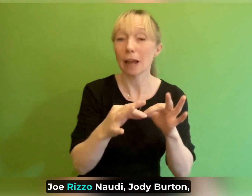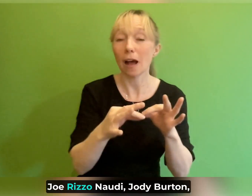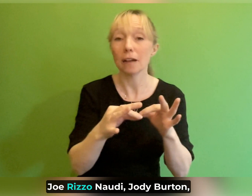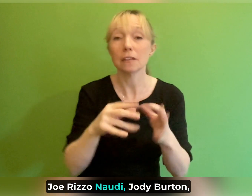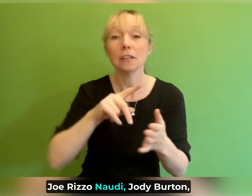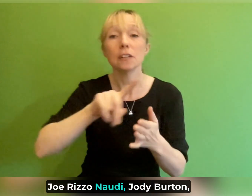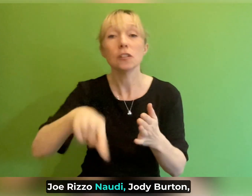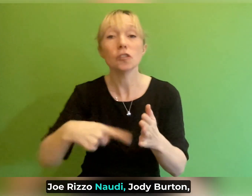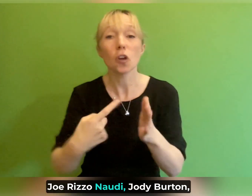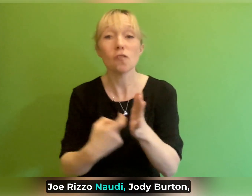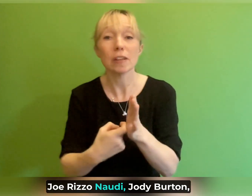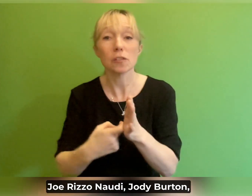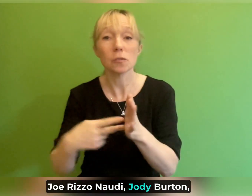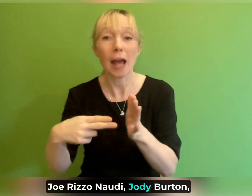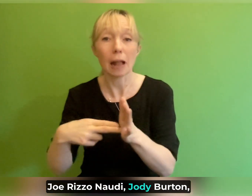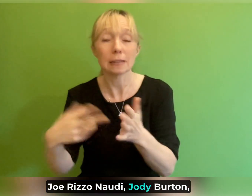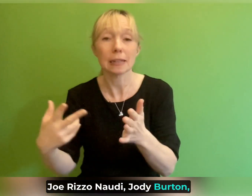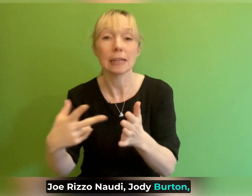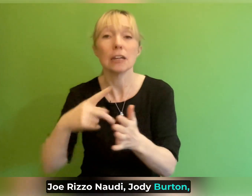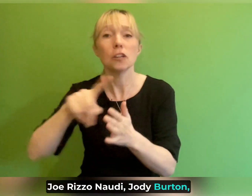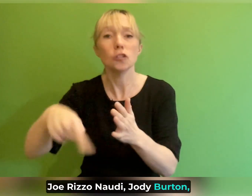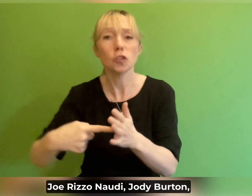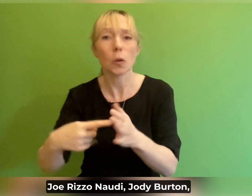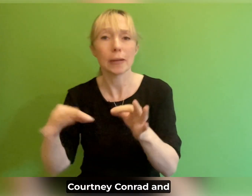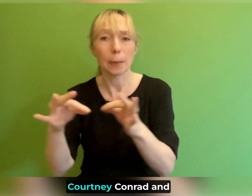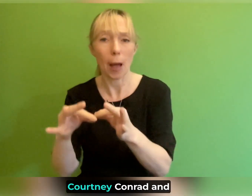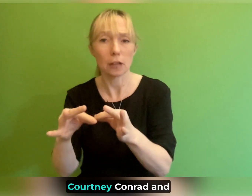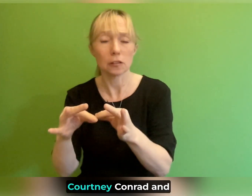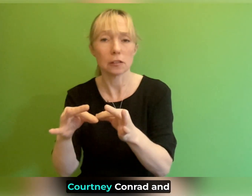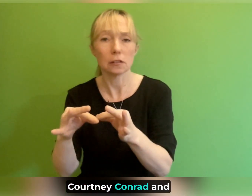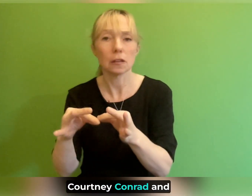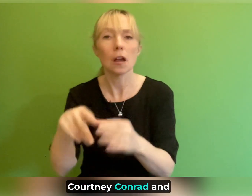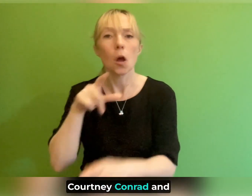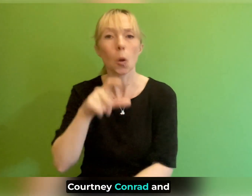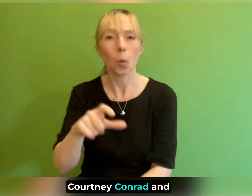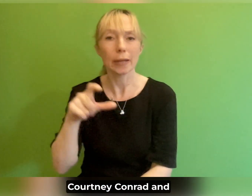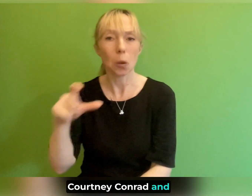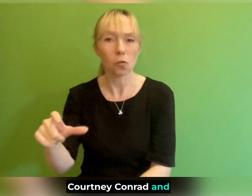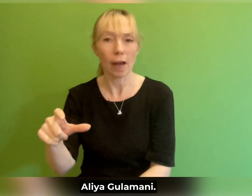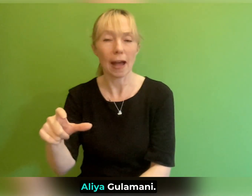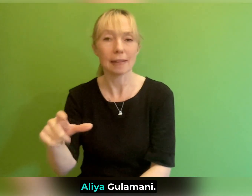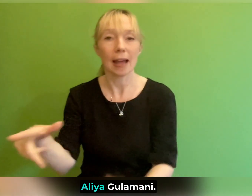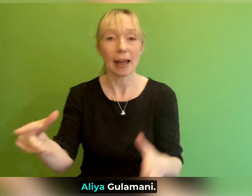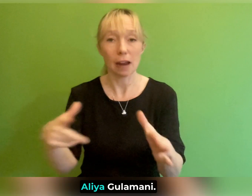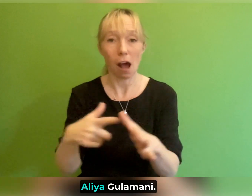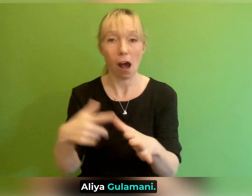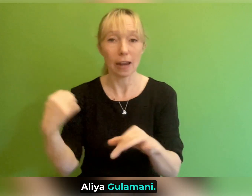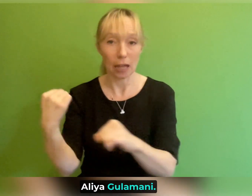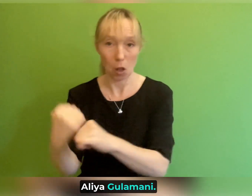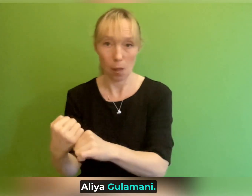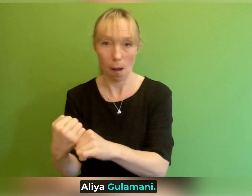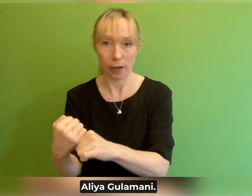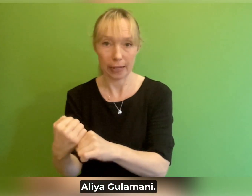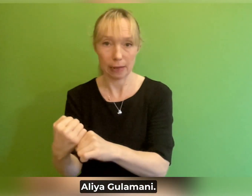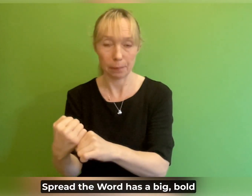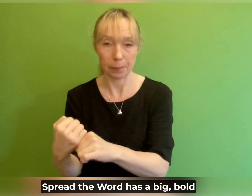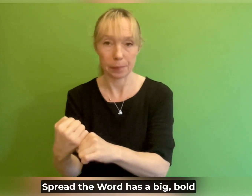Joe Rizzonaudi, Jodie Burton, Courtney Conrad and Alia Ghulamani.